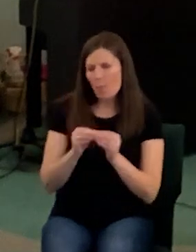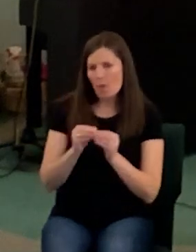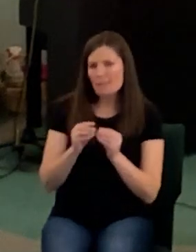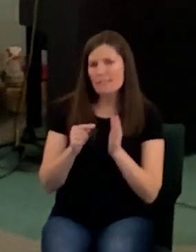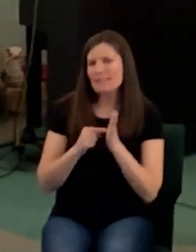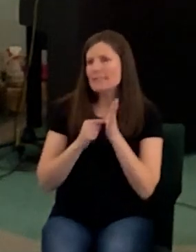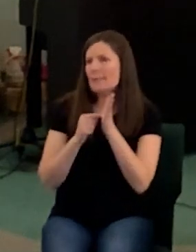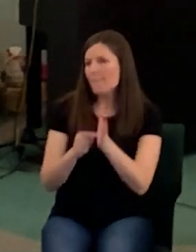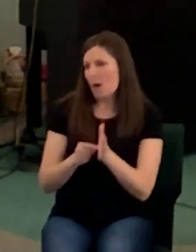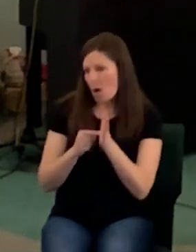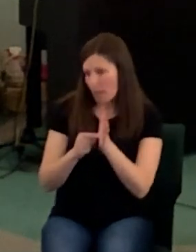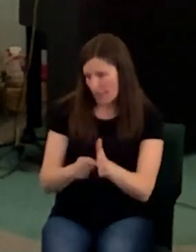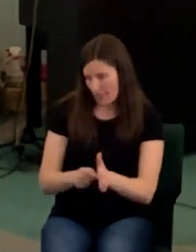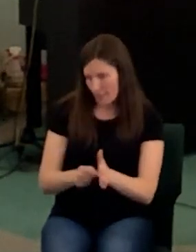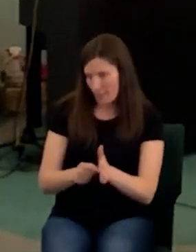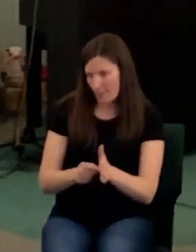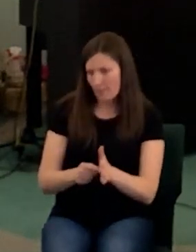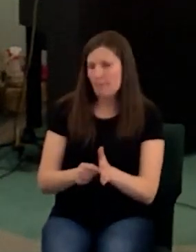allegorical interpretation.